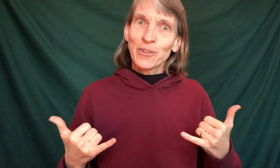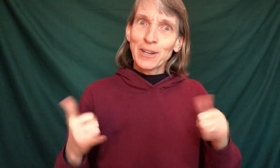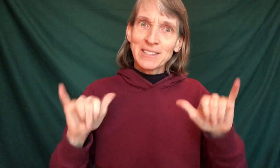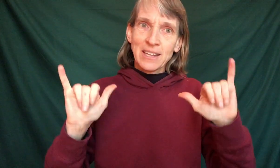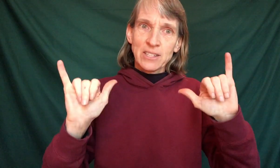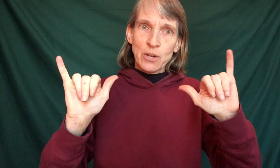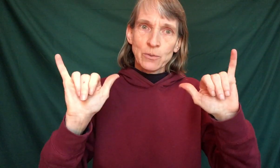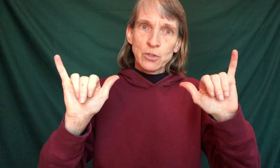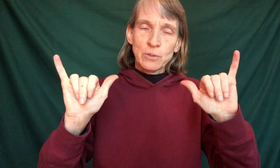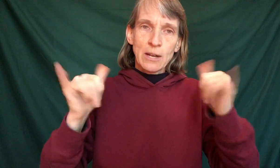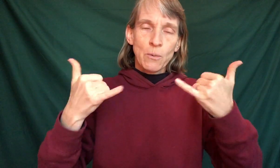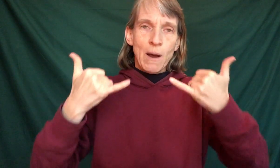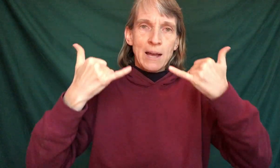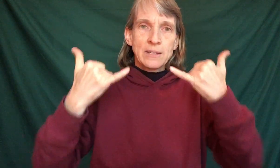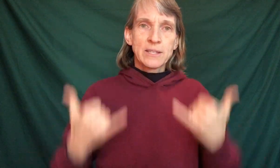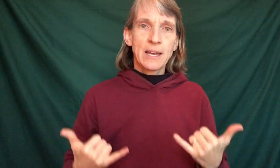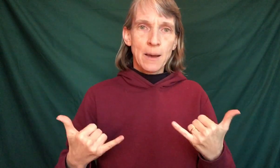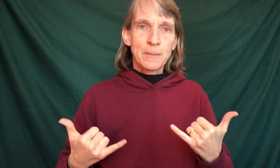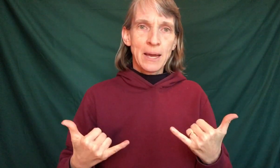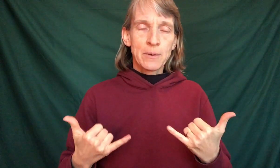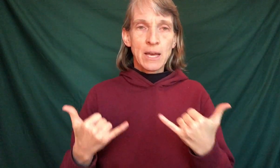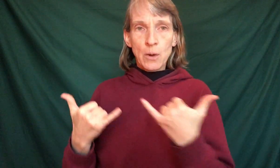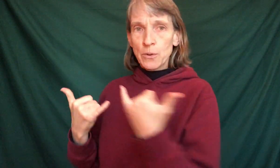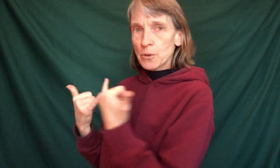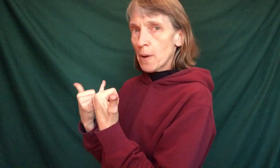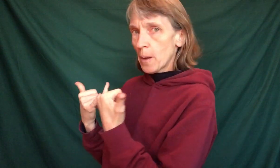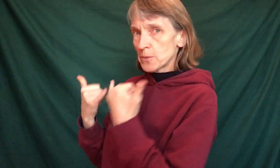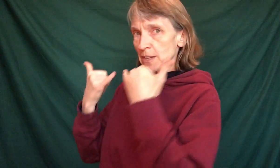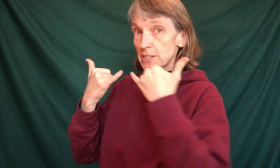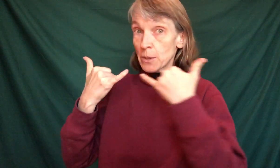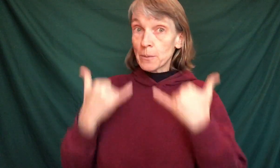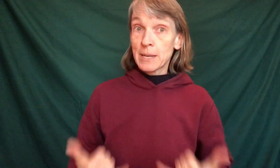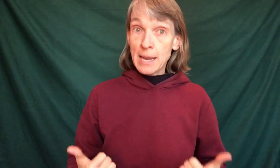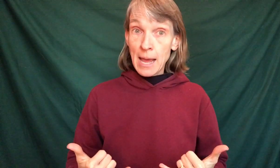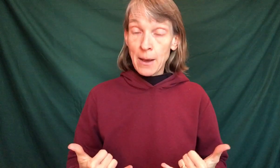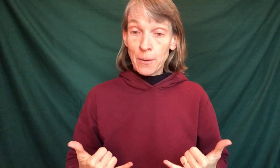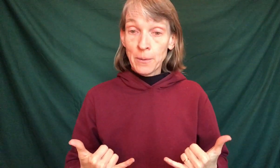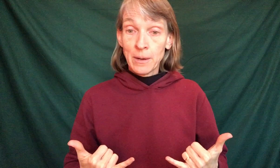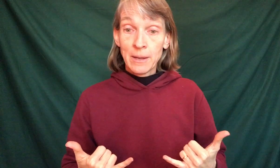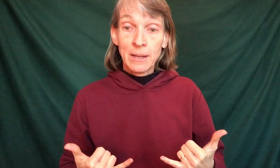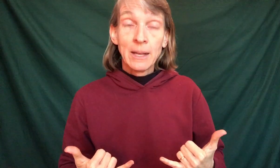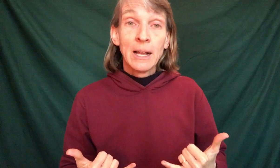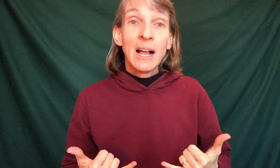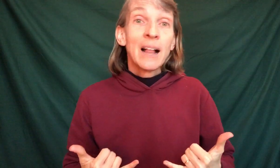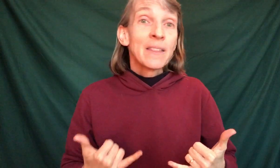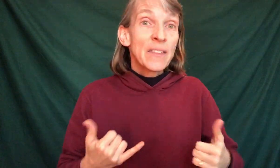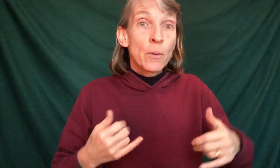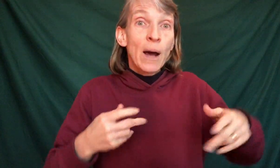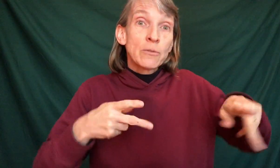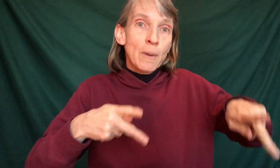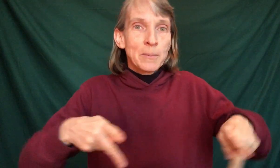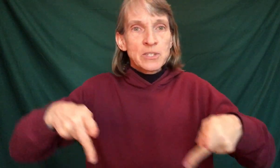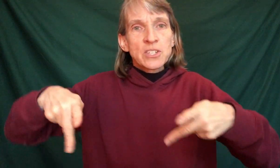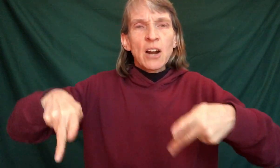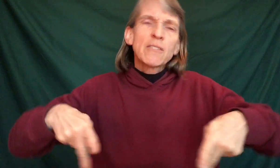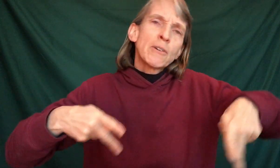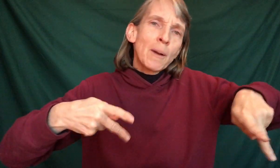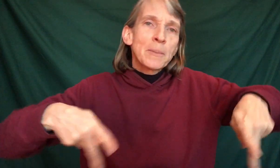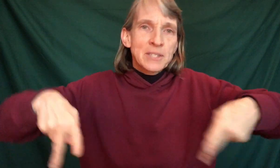great sign to know. Two-letter Ys that come down with your palms facing you. Now, let the wild rumpus start. For rumpus, I